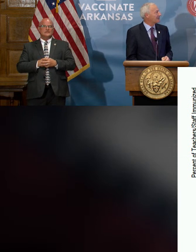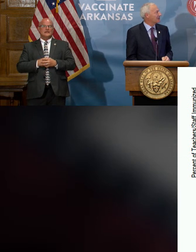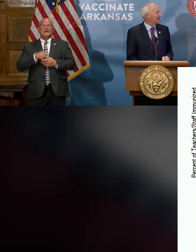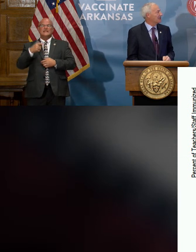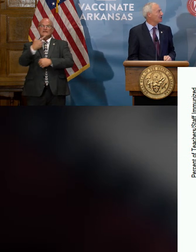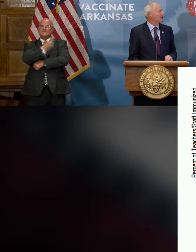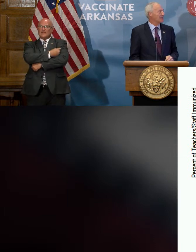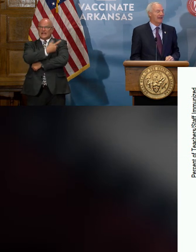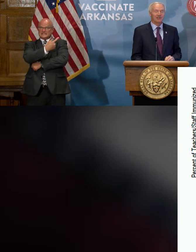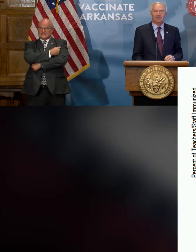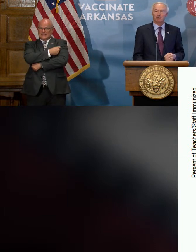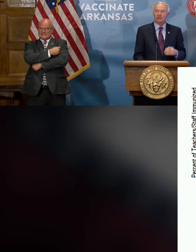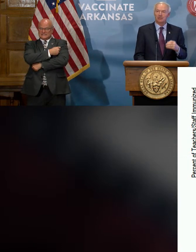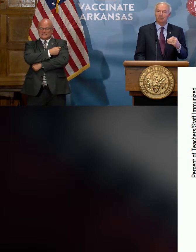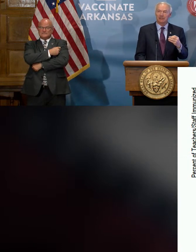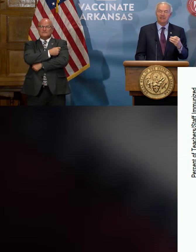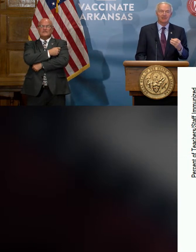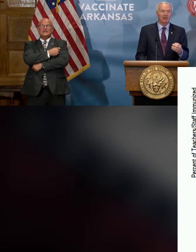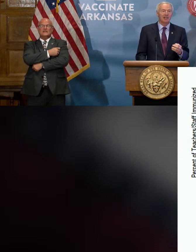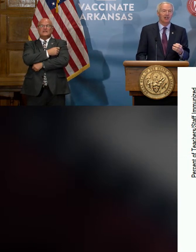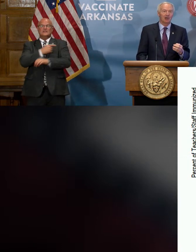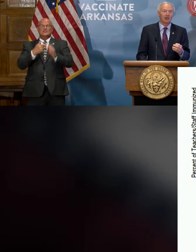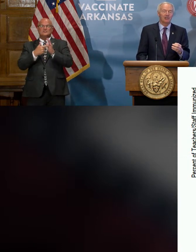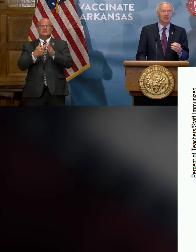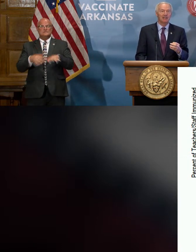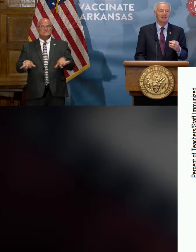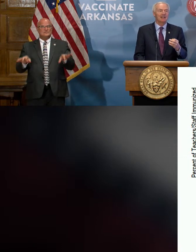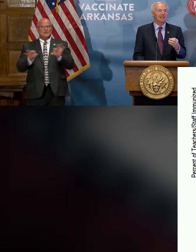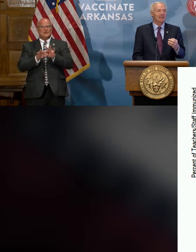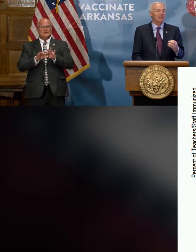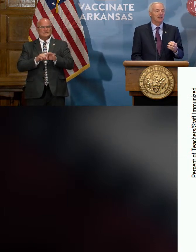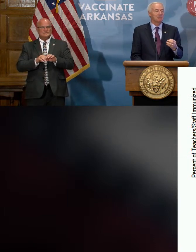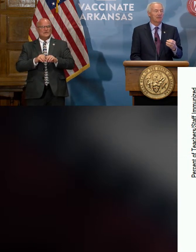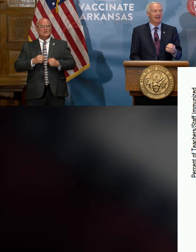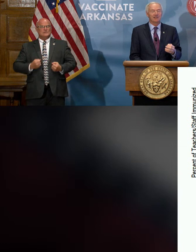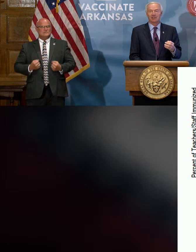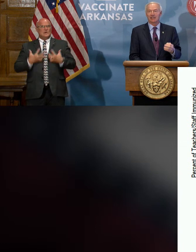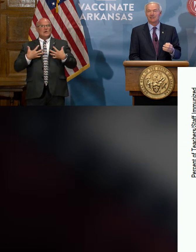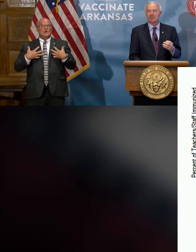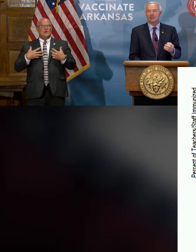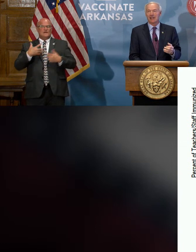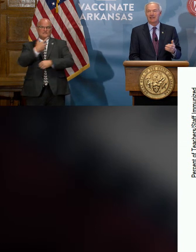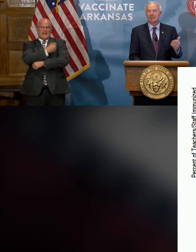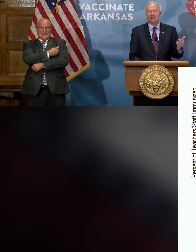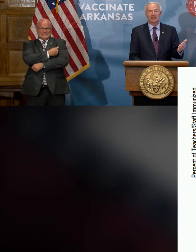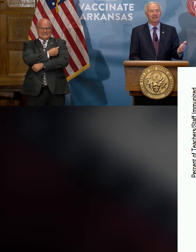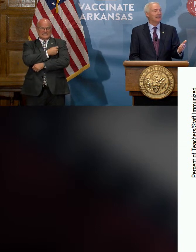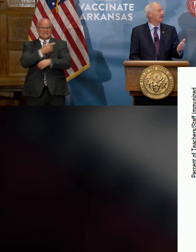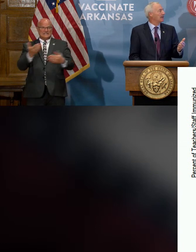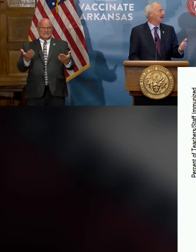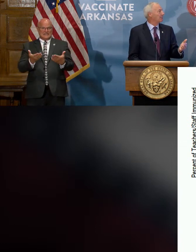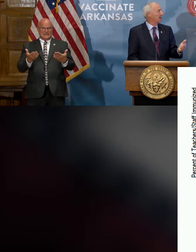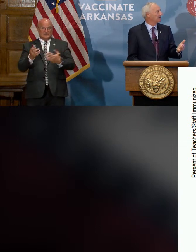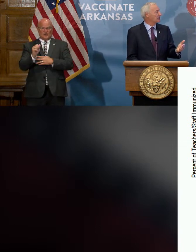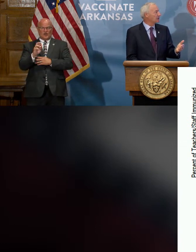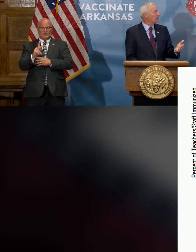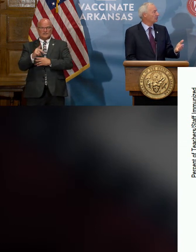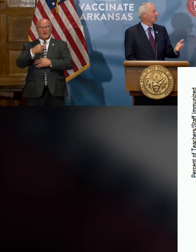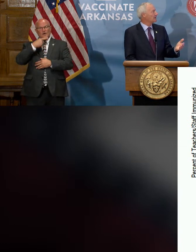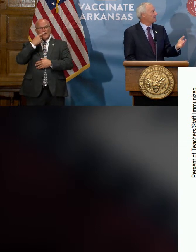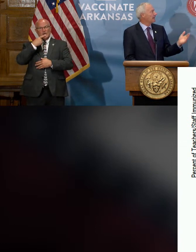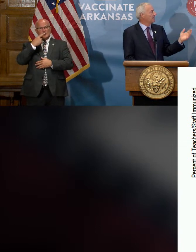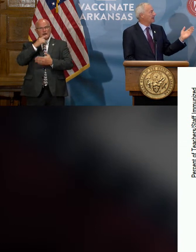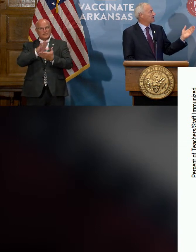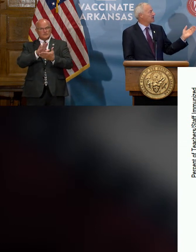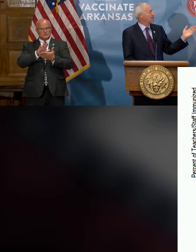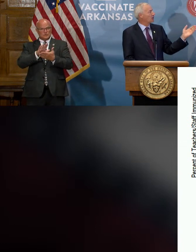is the vaccination status, which to me is very encouraging in terms of vaccination status in our public